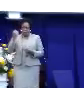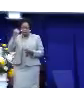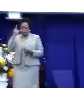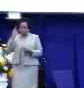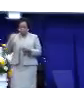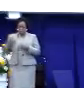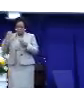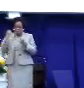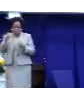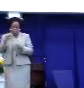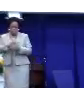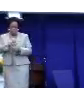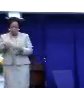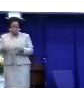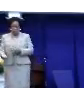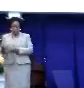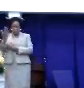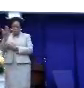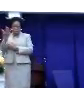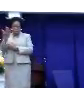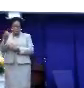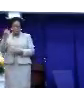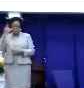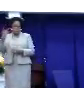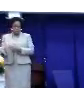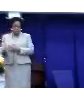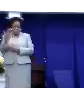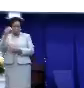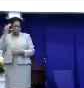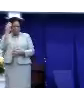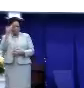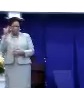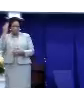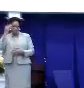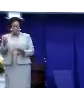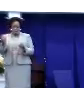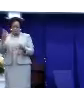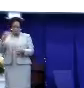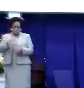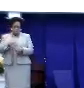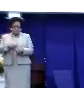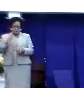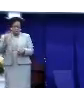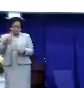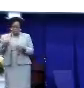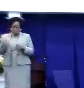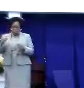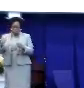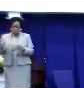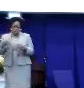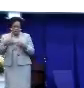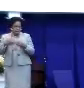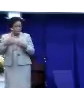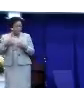power as a whole. This morning, as we look at power, I think about, you know, many times our cars that we have.